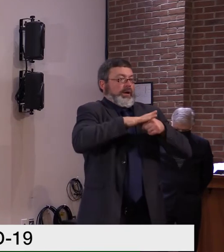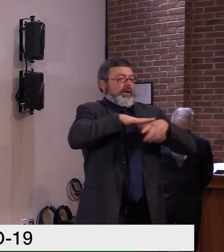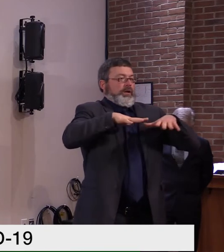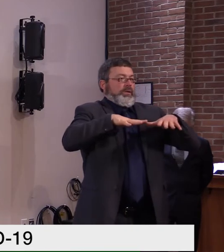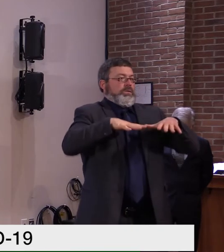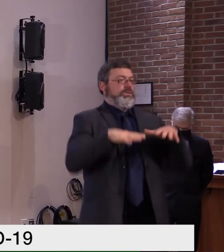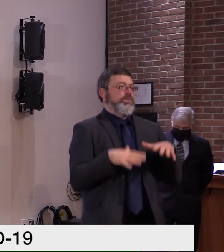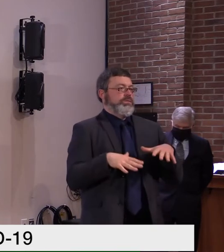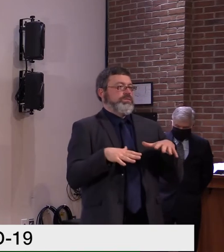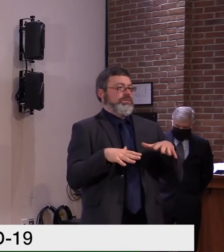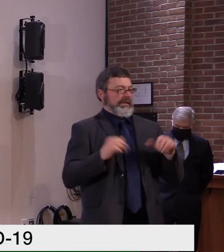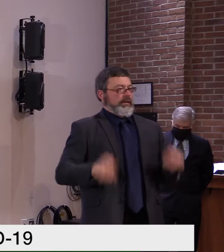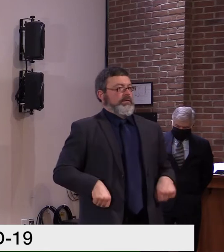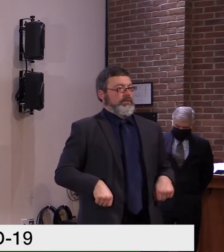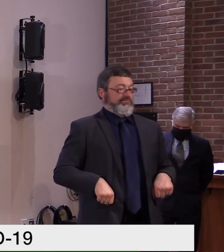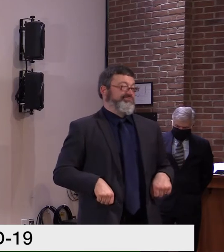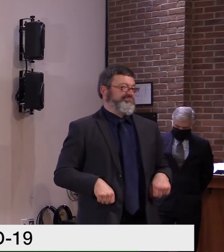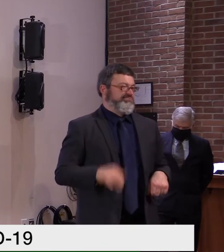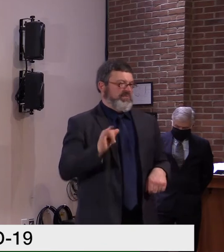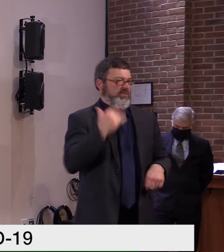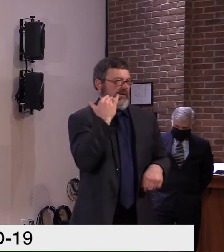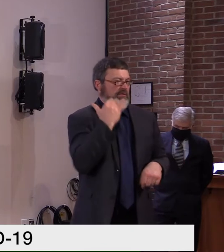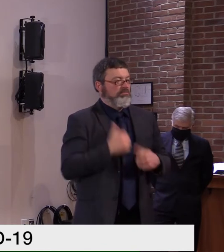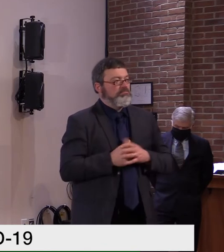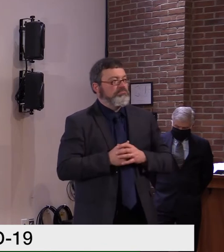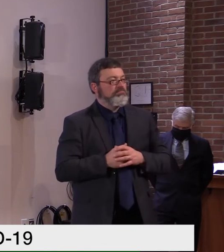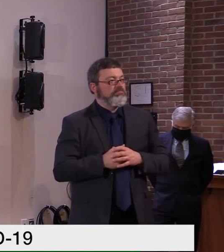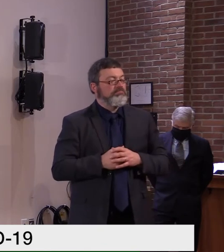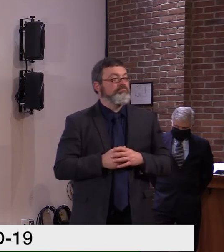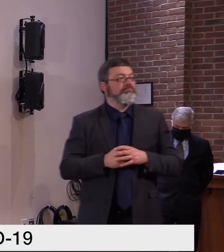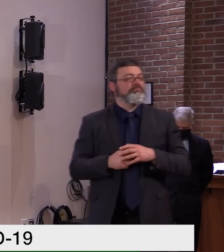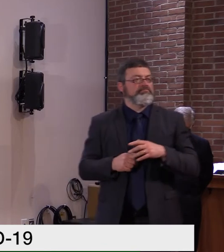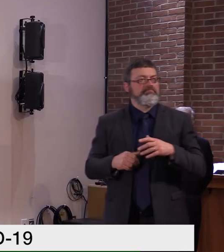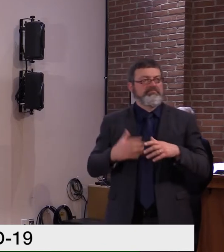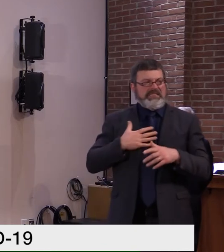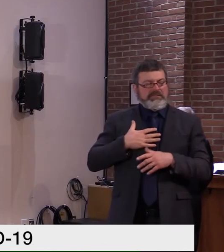Thank you. Question